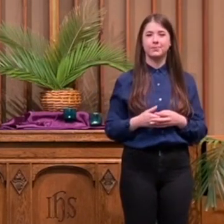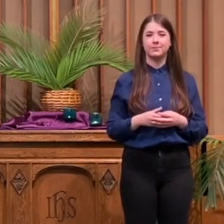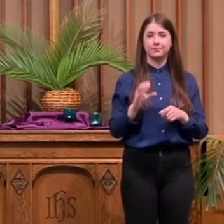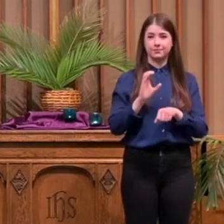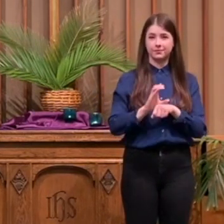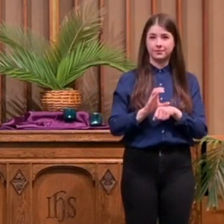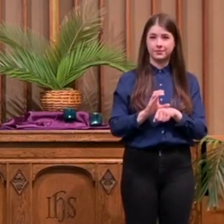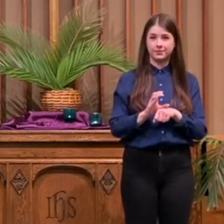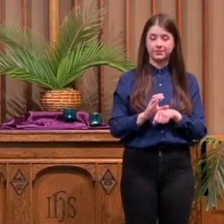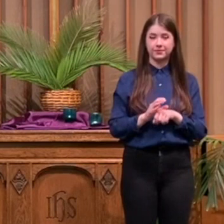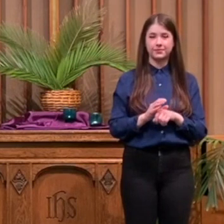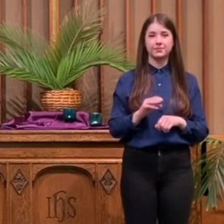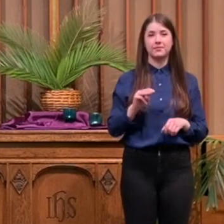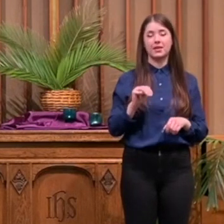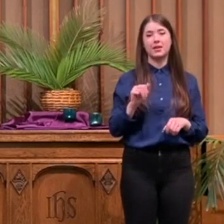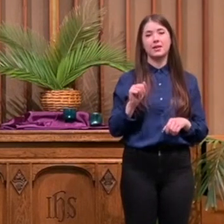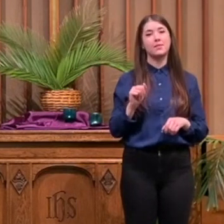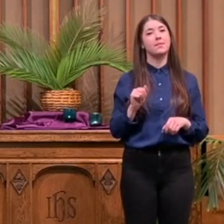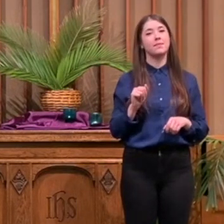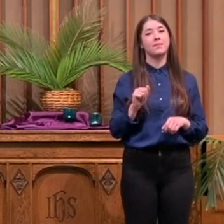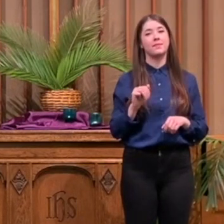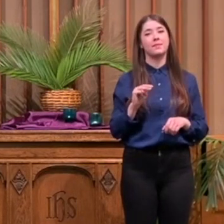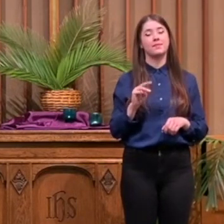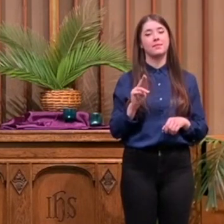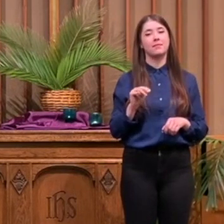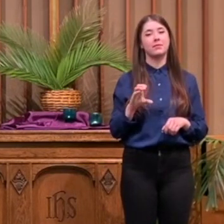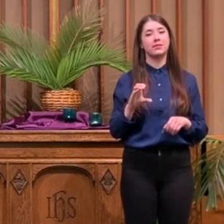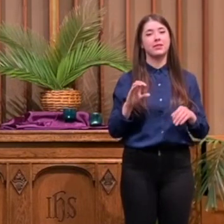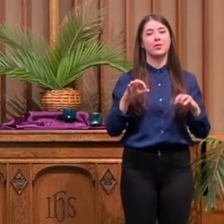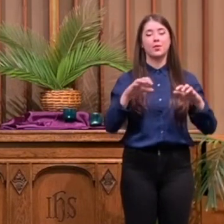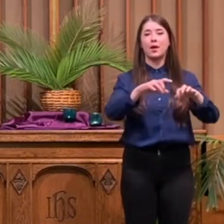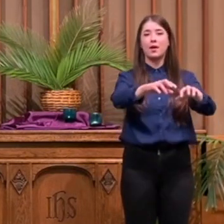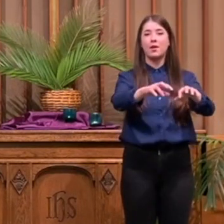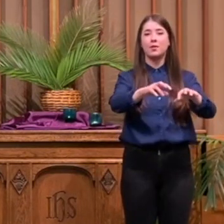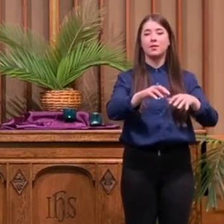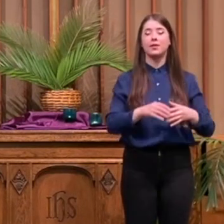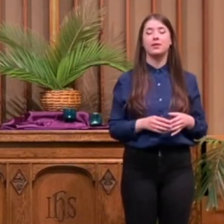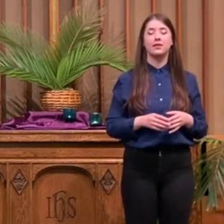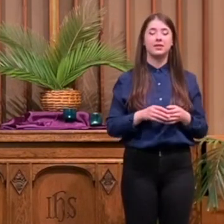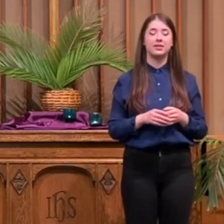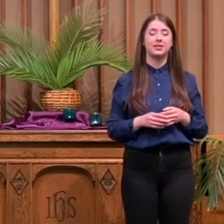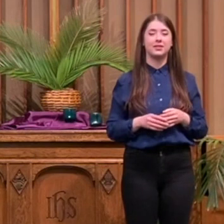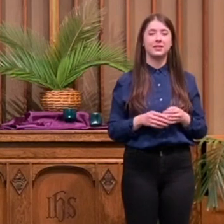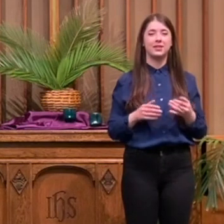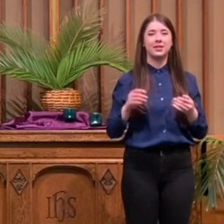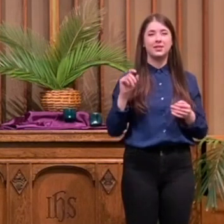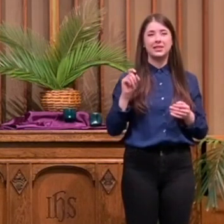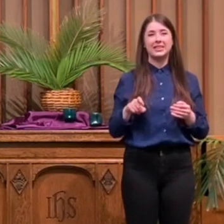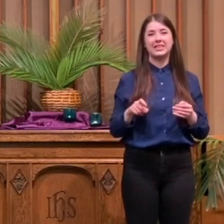Church, Manito United Methodist crowd, let's make a